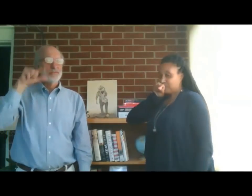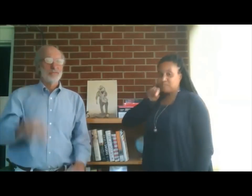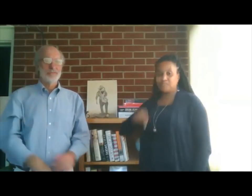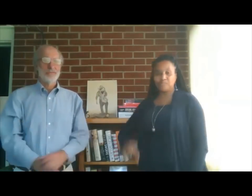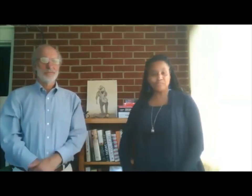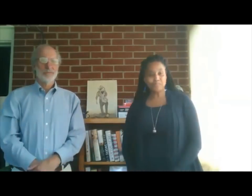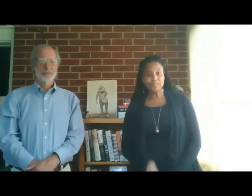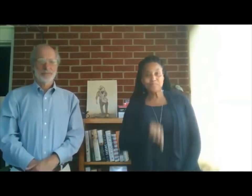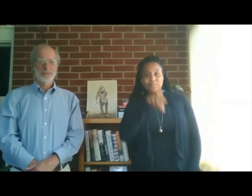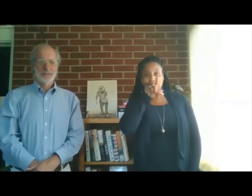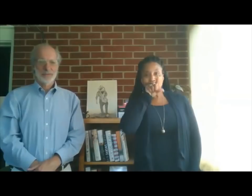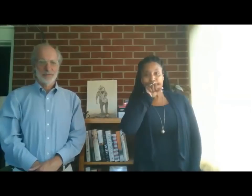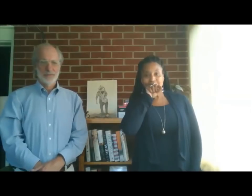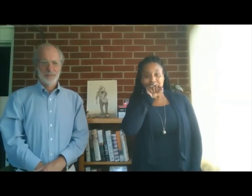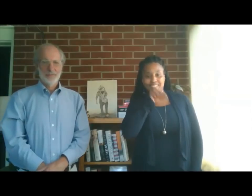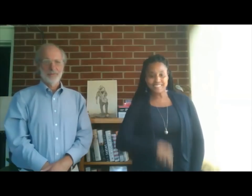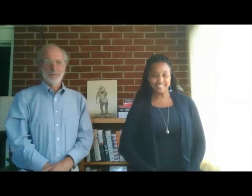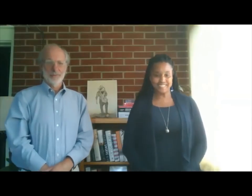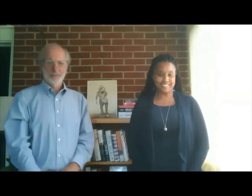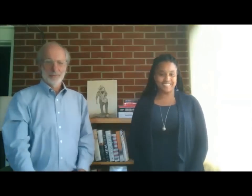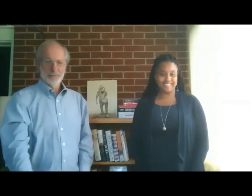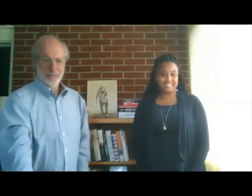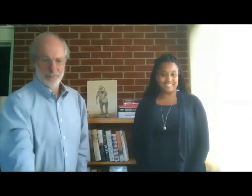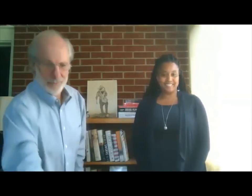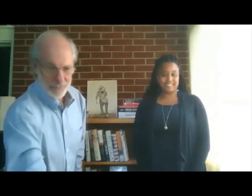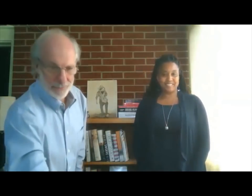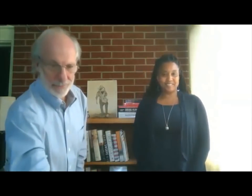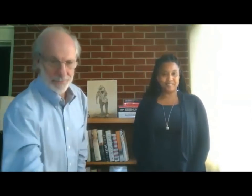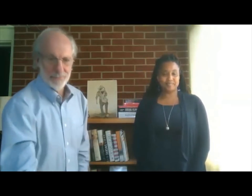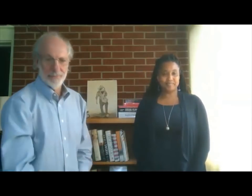Chicken. Chicken.